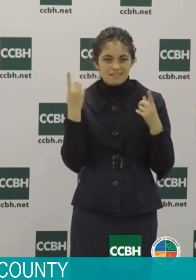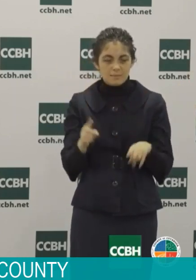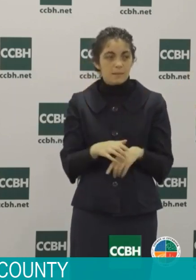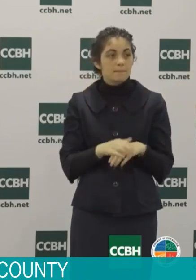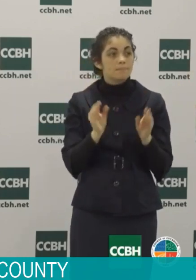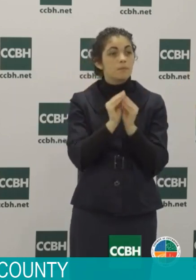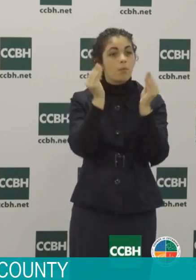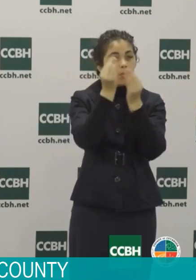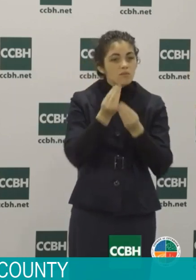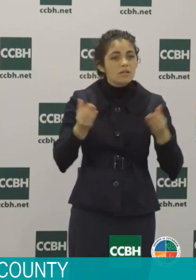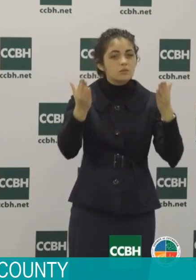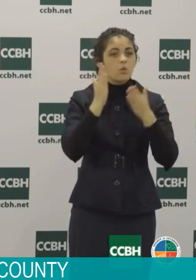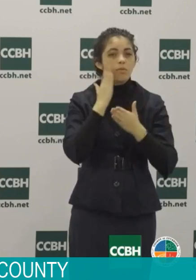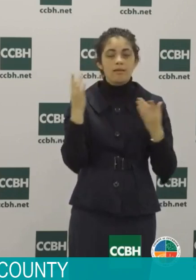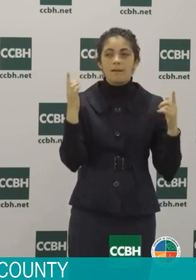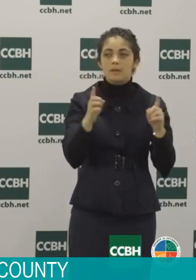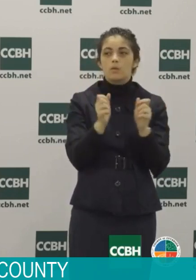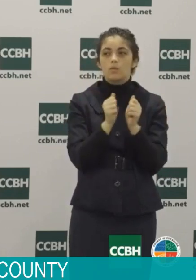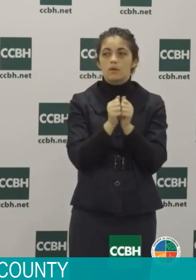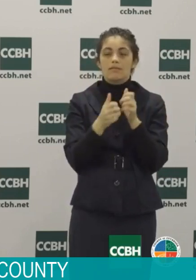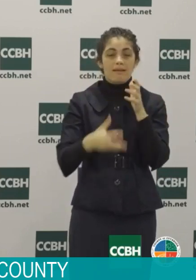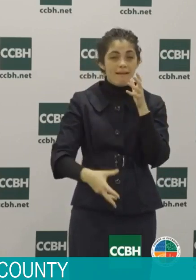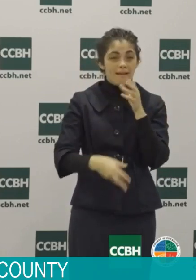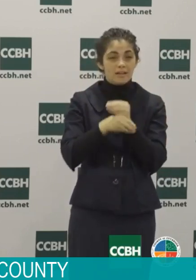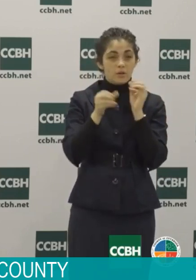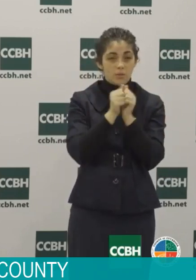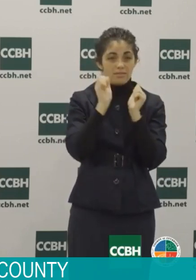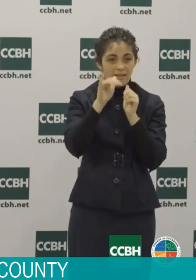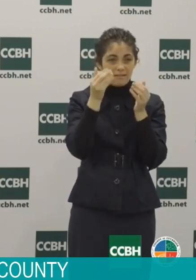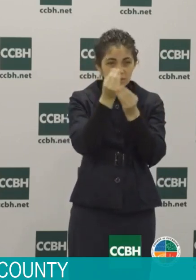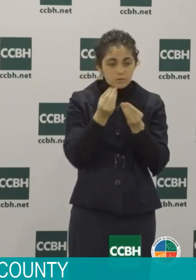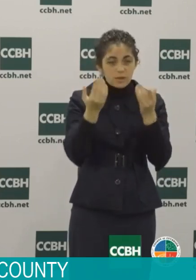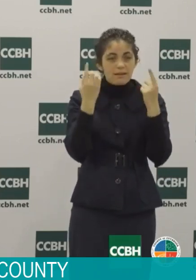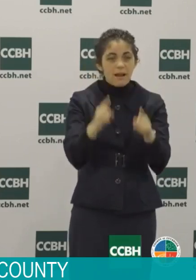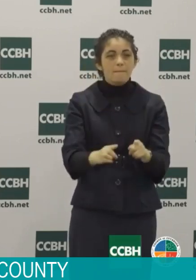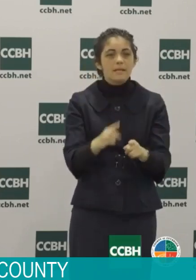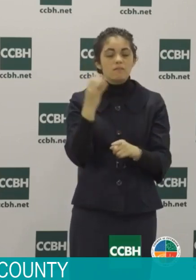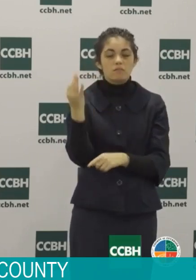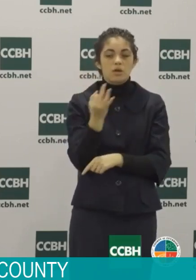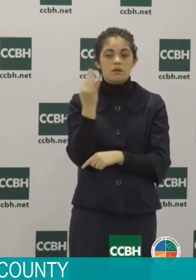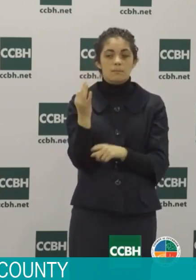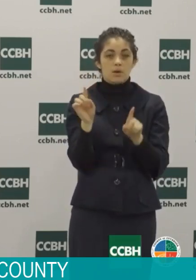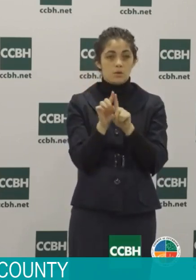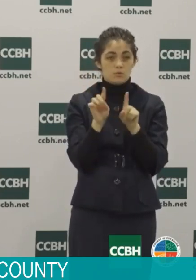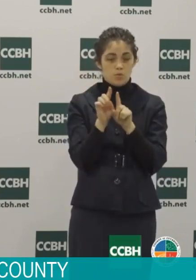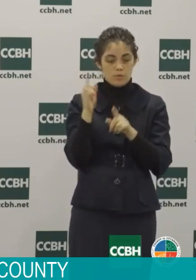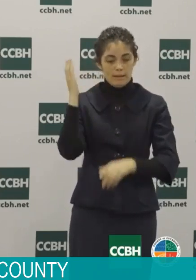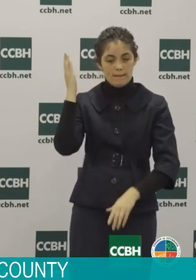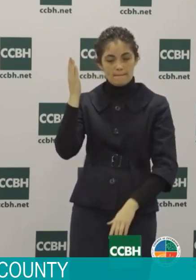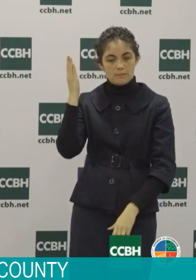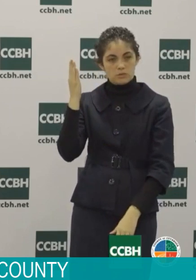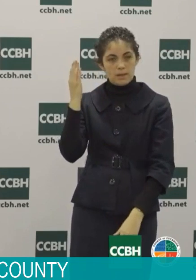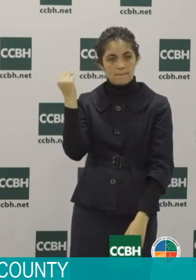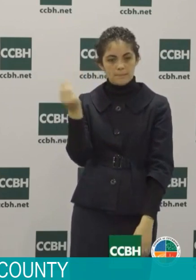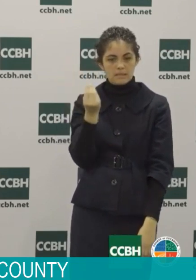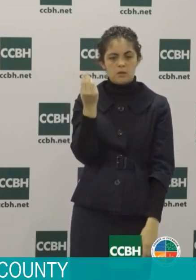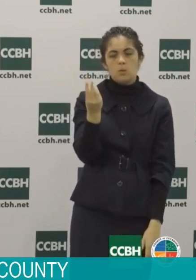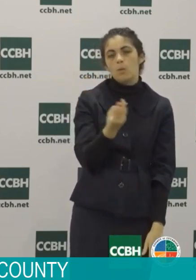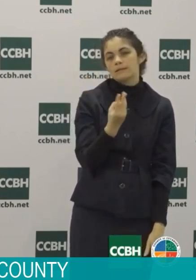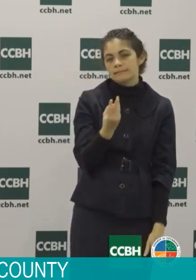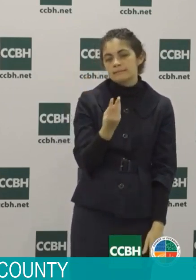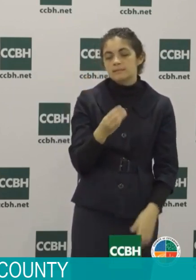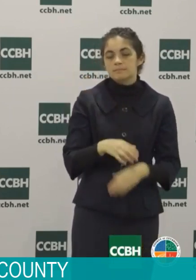more information will be forthcoming with the additional robust data that we provide on Fridays. But with the data I present on Mondays and